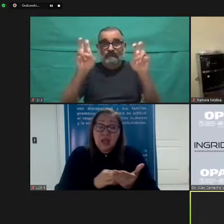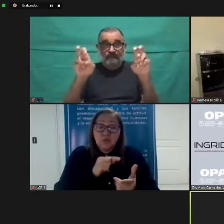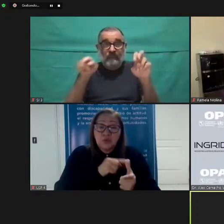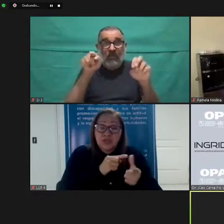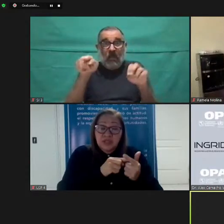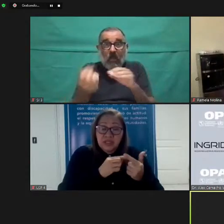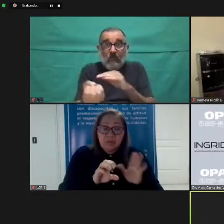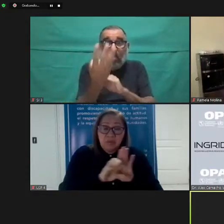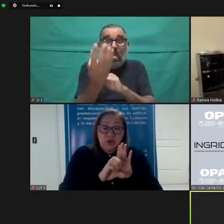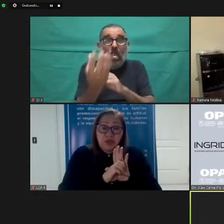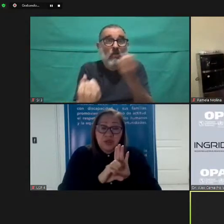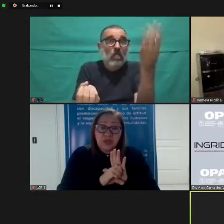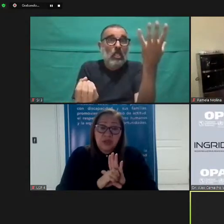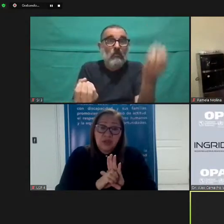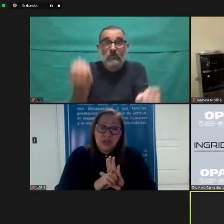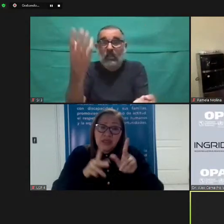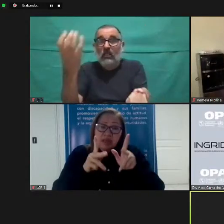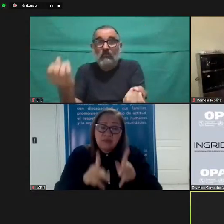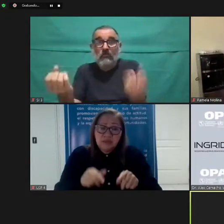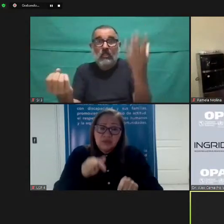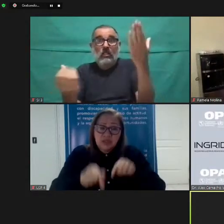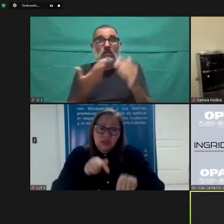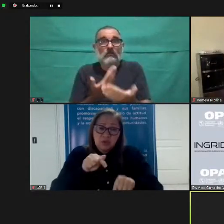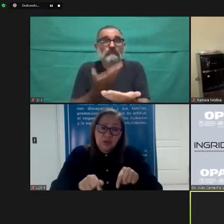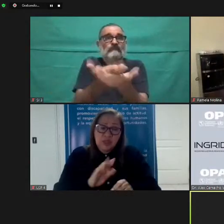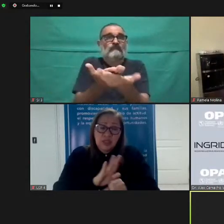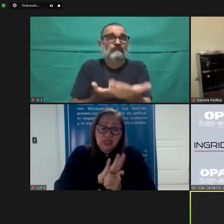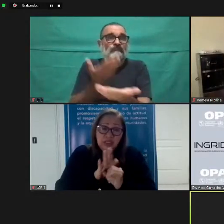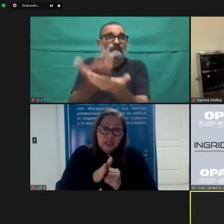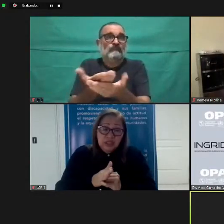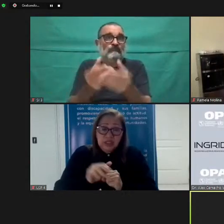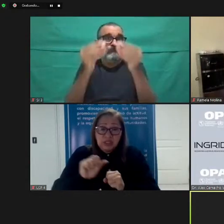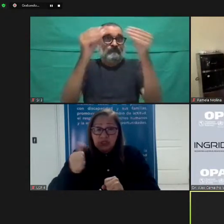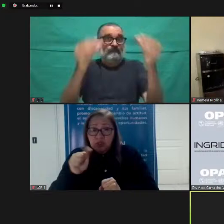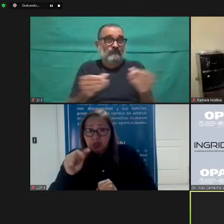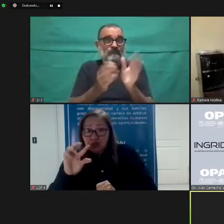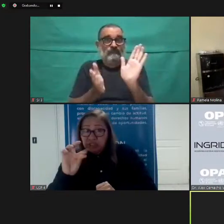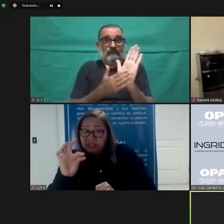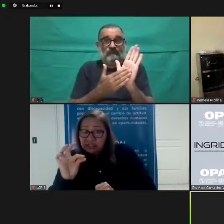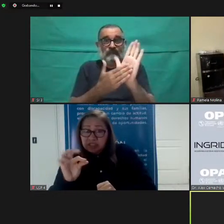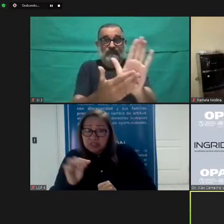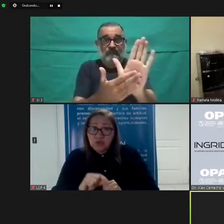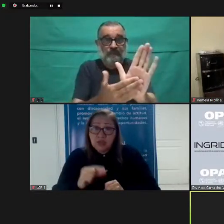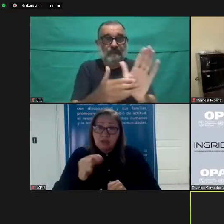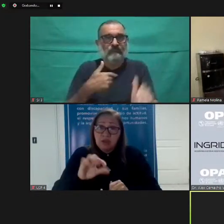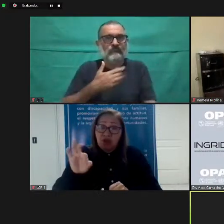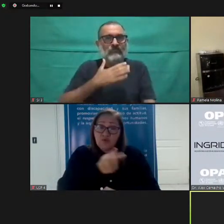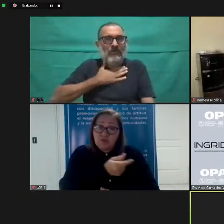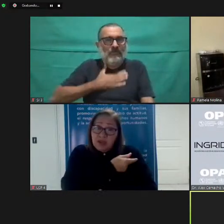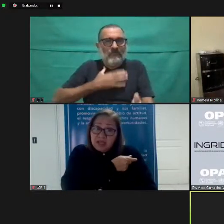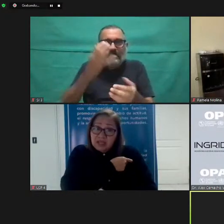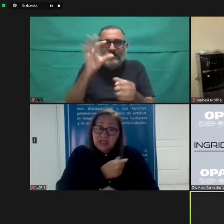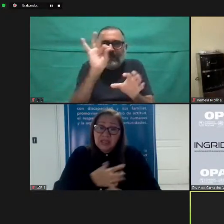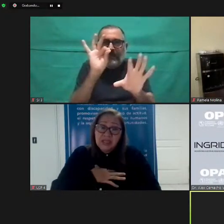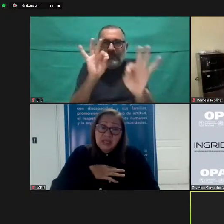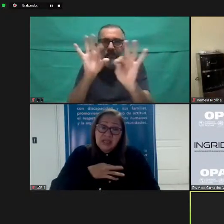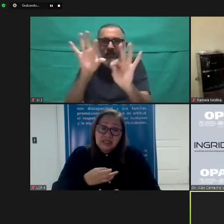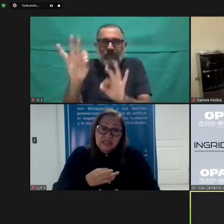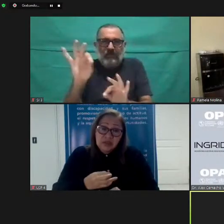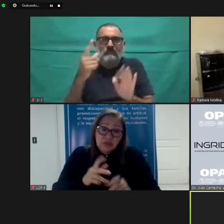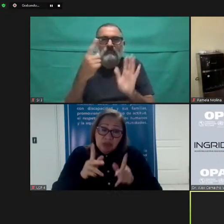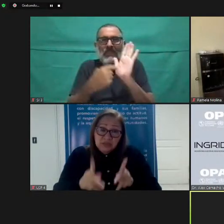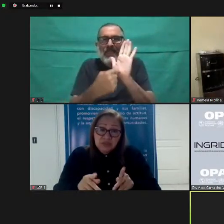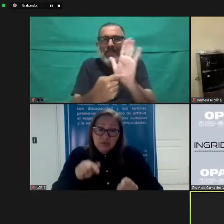point out some of them for example persons with disabilities and go with 19 together with the secretary general